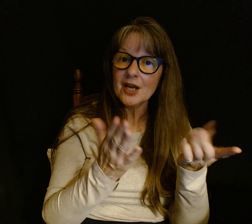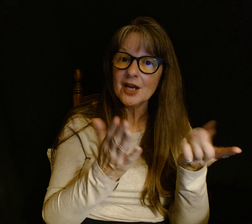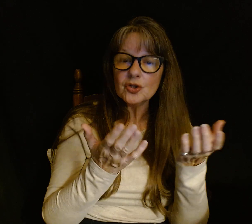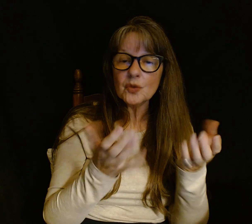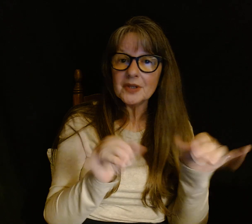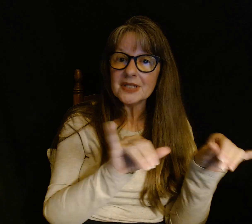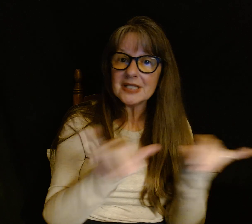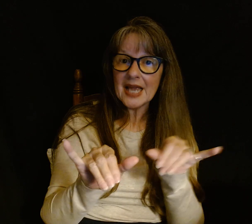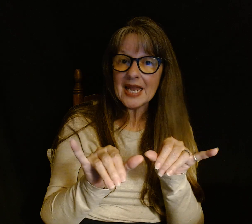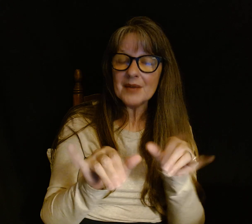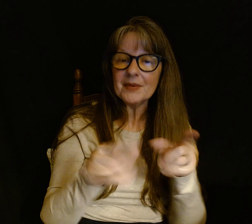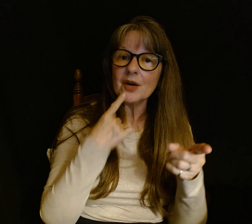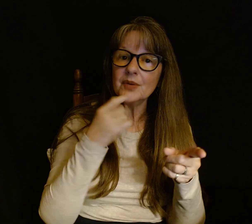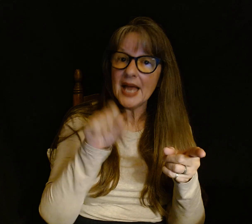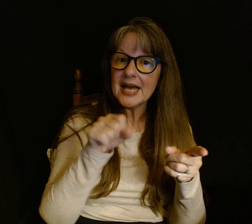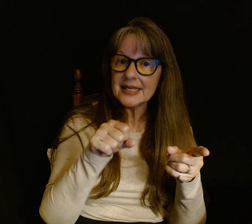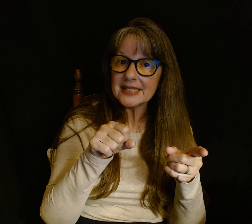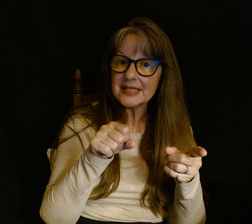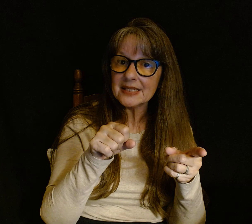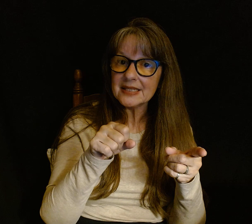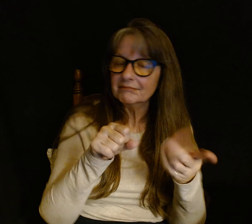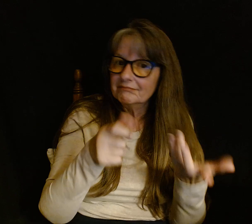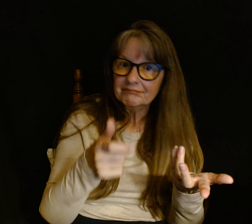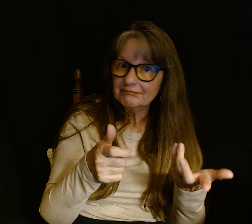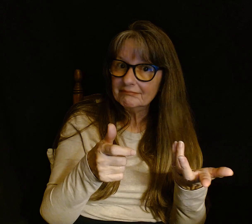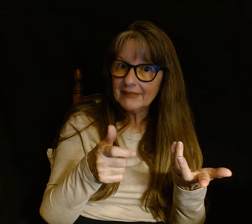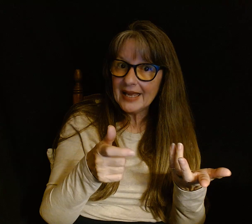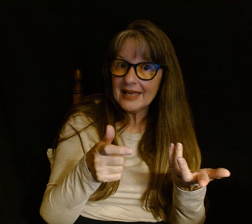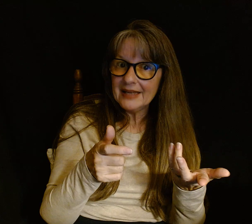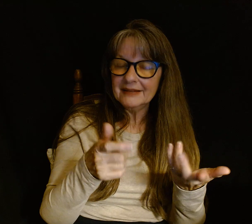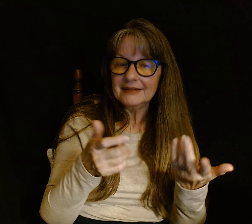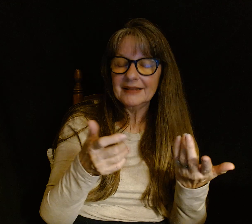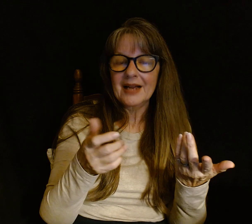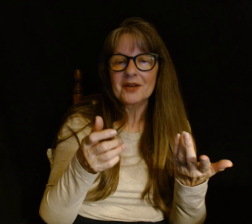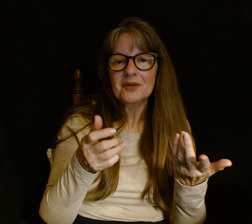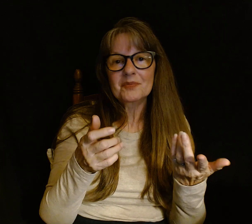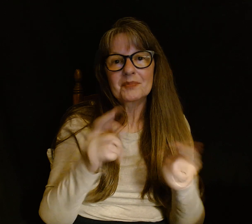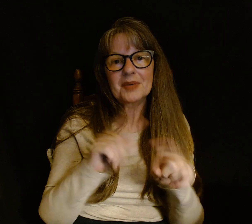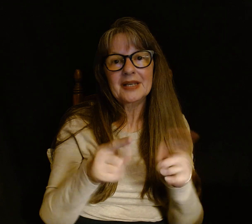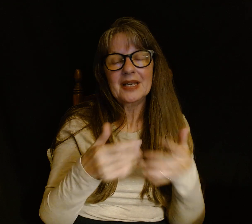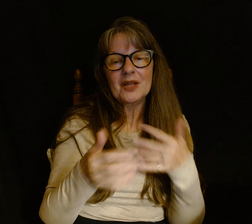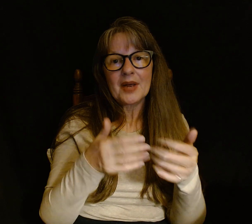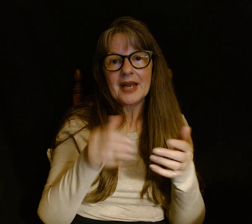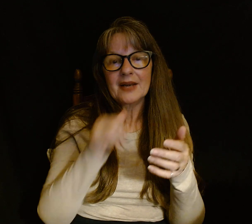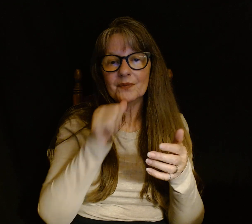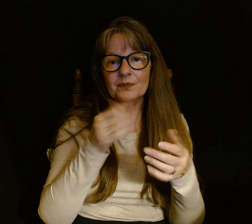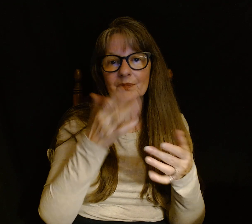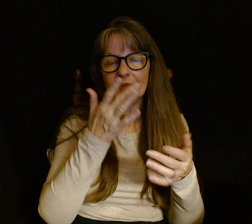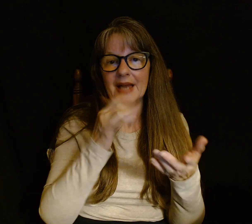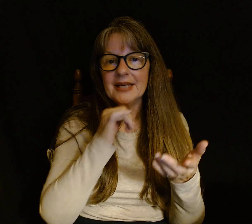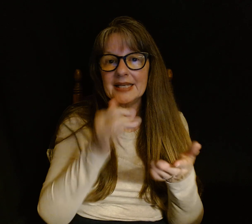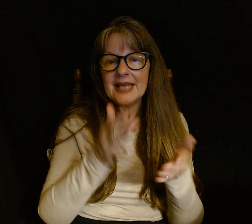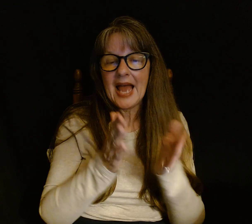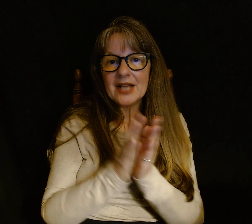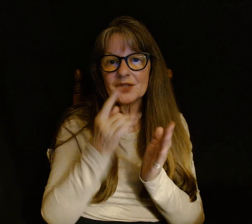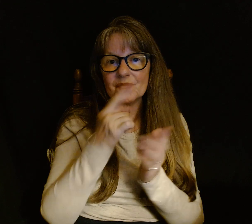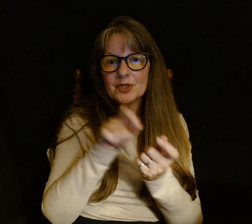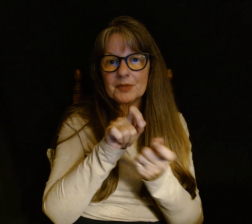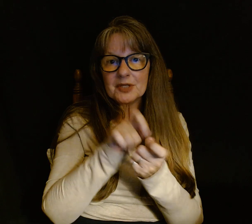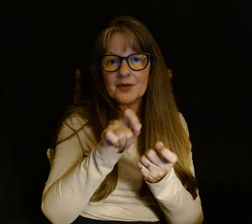"Do you want the same?" And I go, "Yes." And but anyway, I didn't ask for specifically